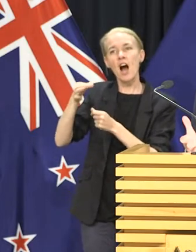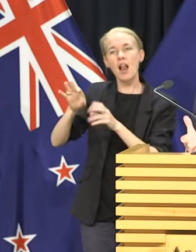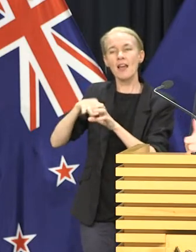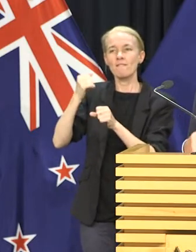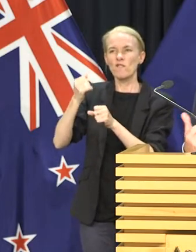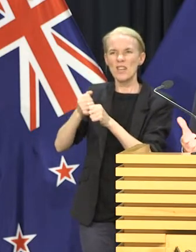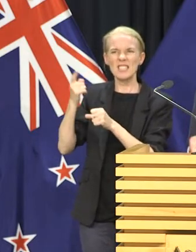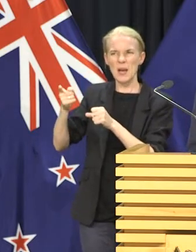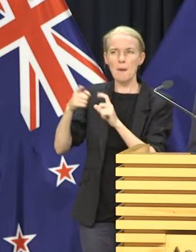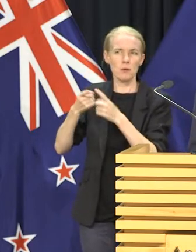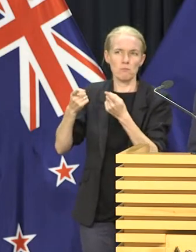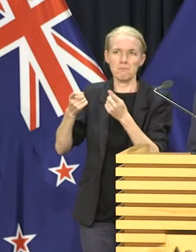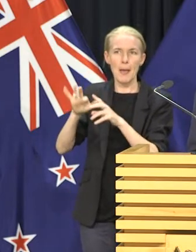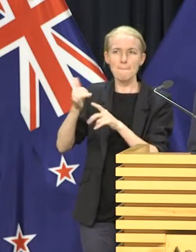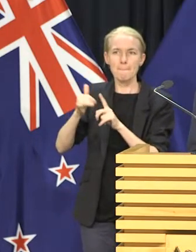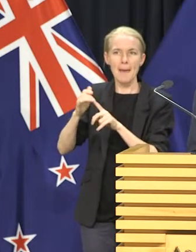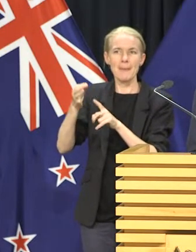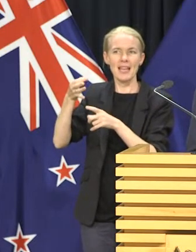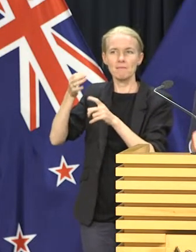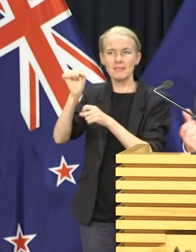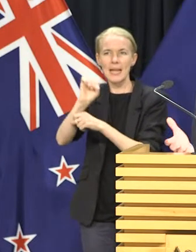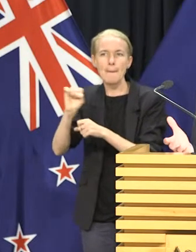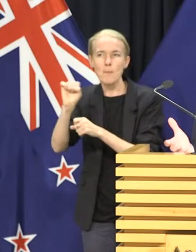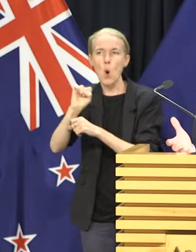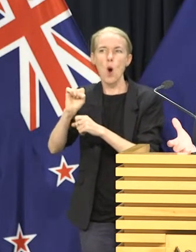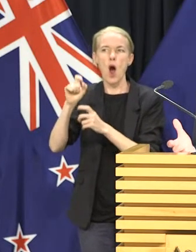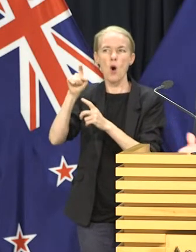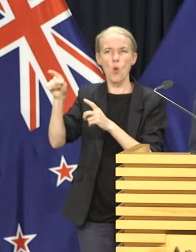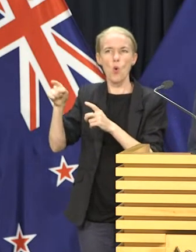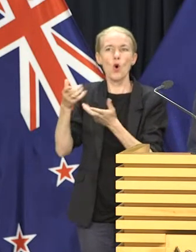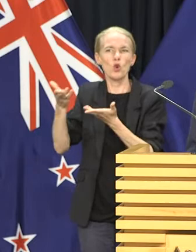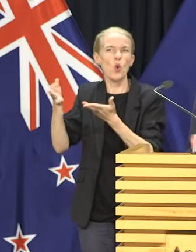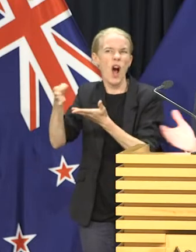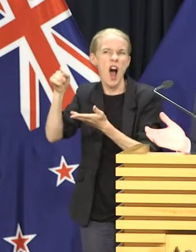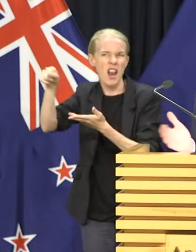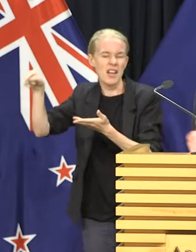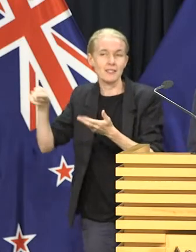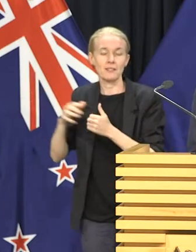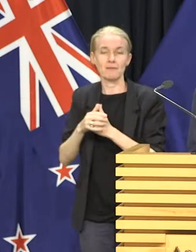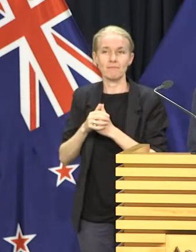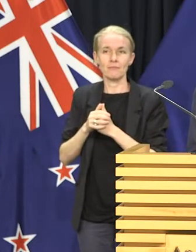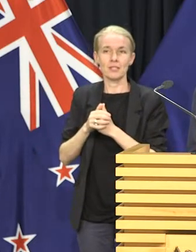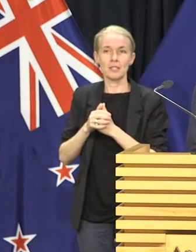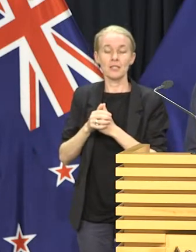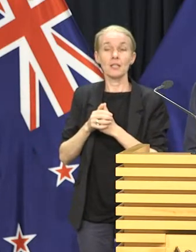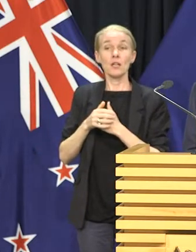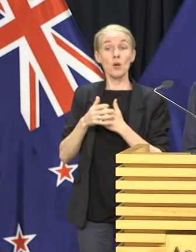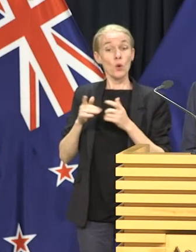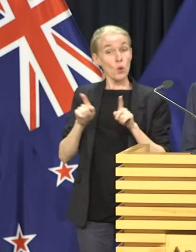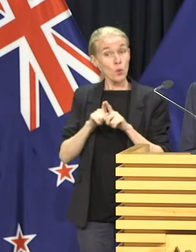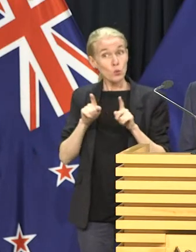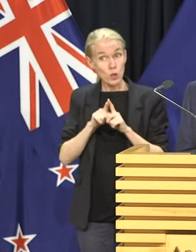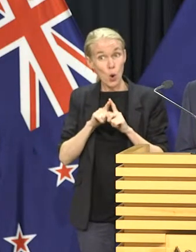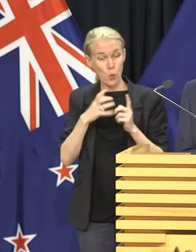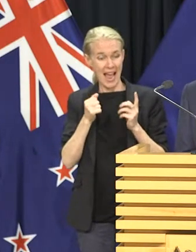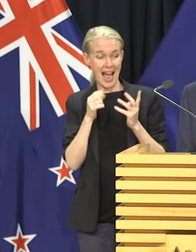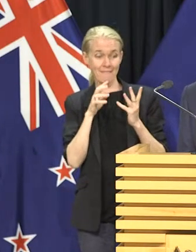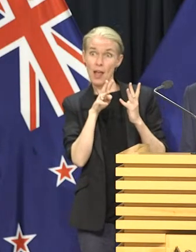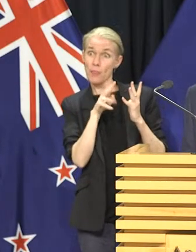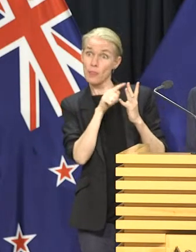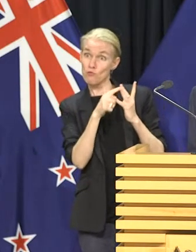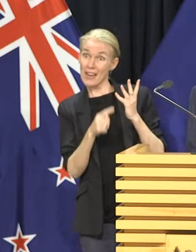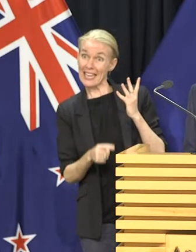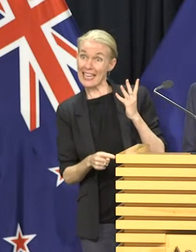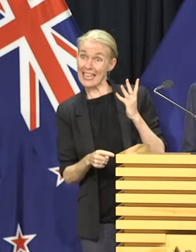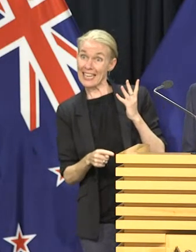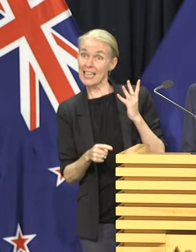an interest in and supporting. Furthermore, we have 3 other vaccines that in our portfolio as well. Price was obviously part